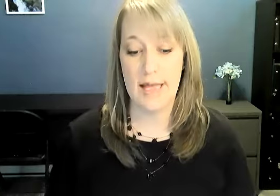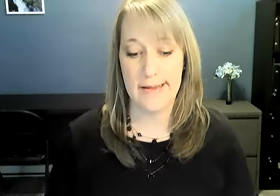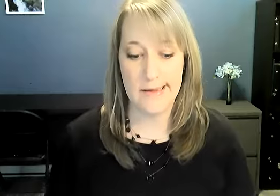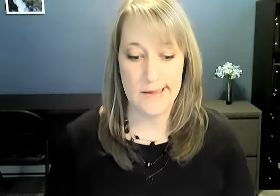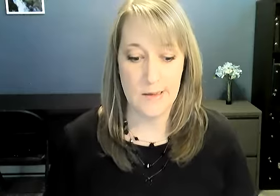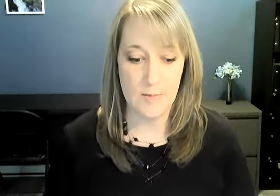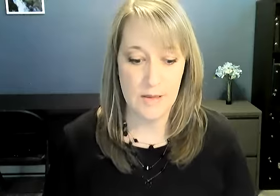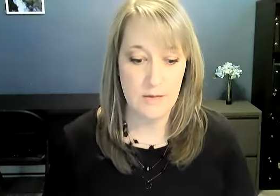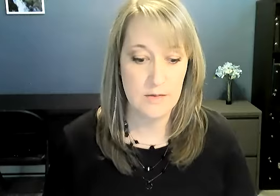like